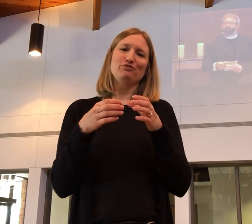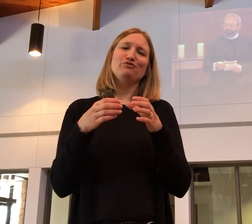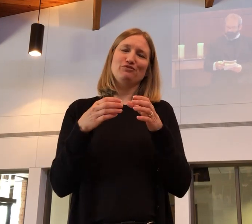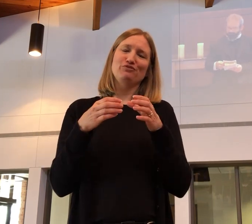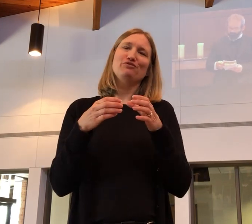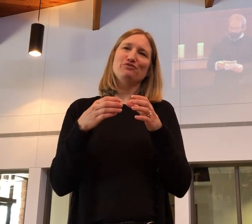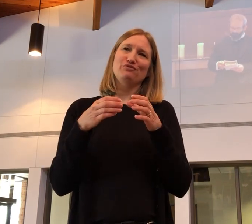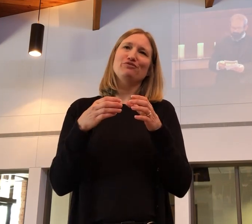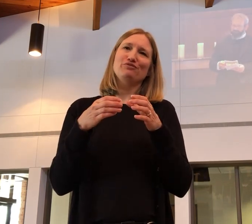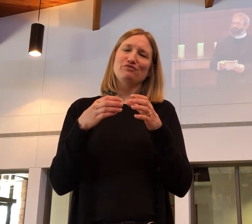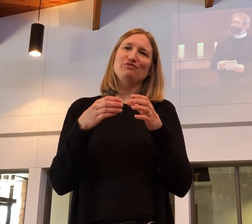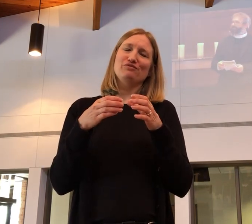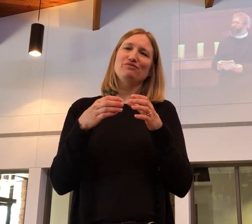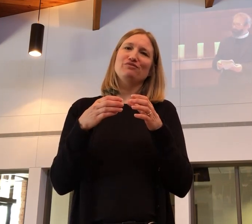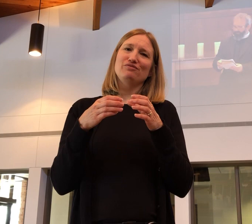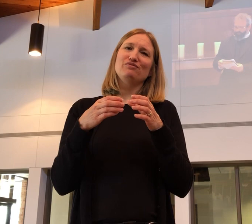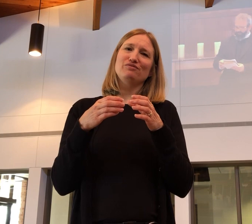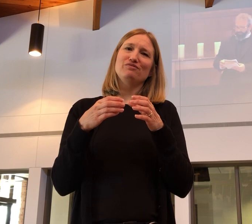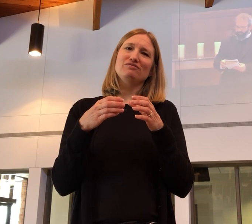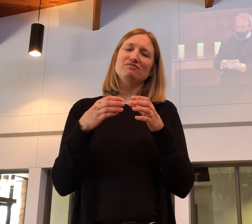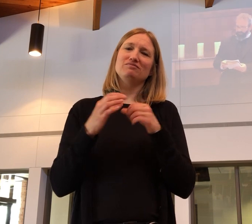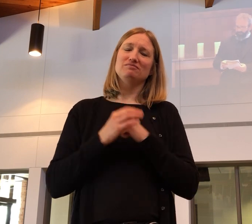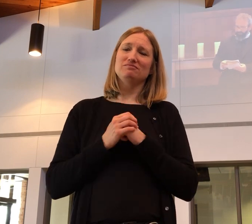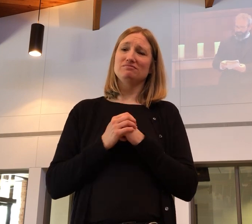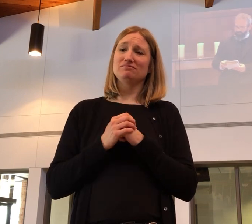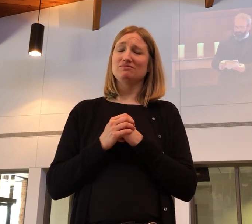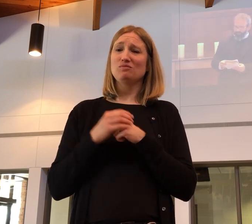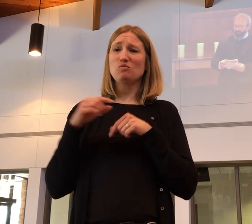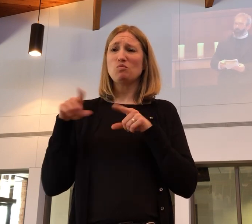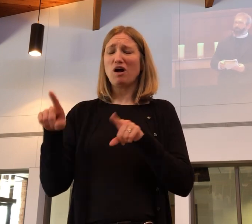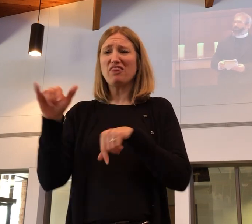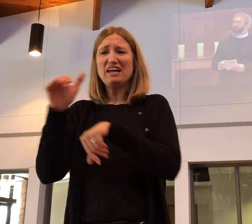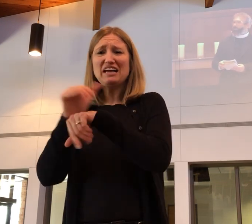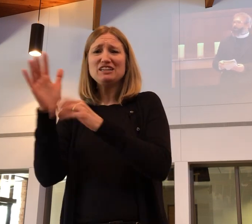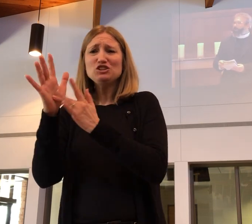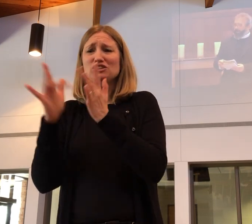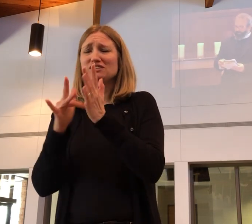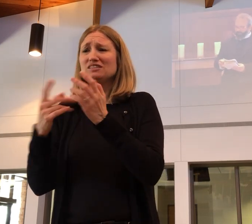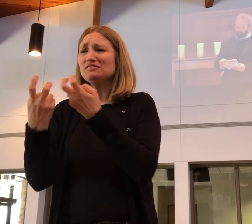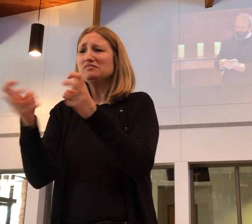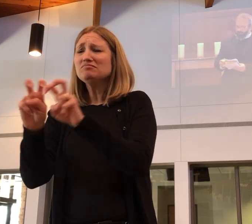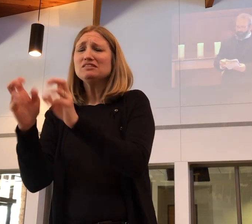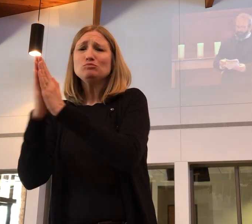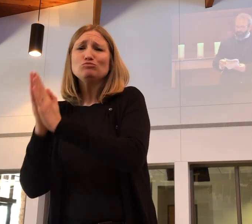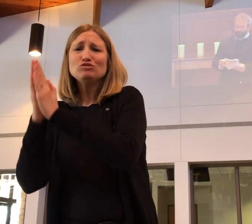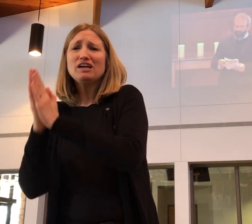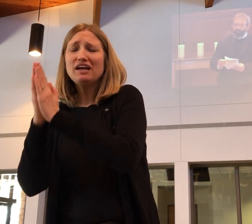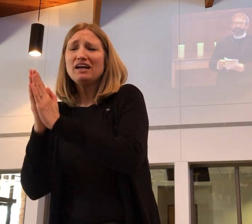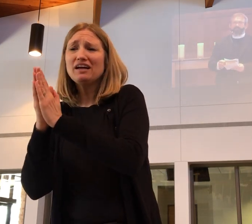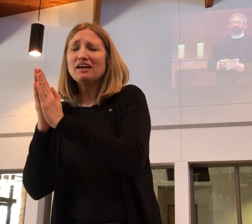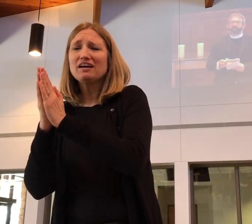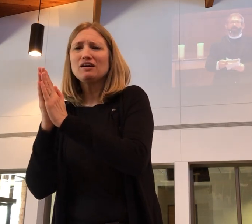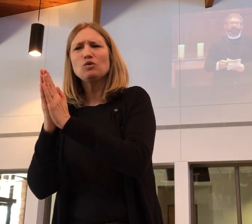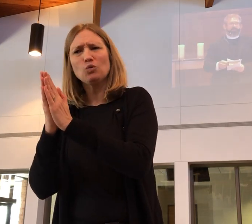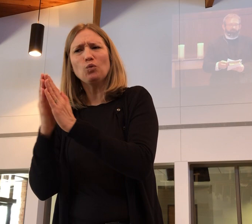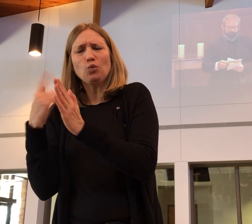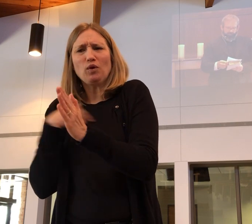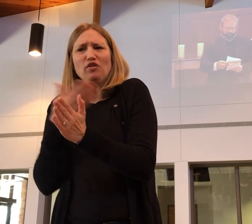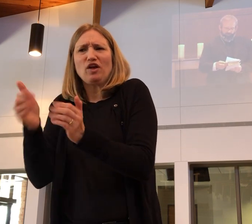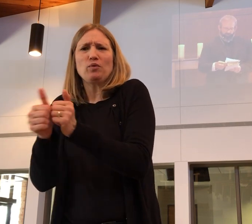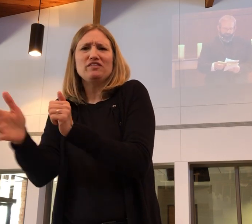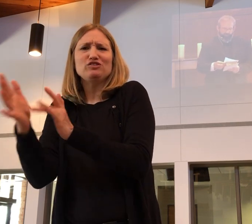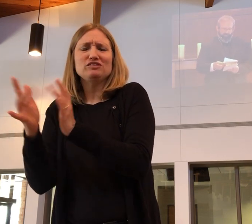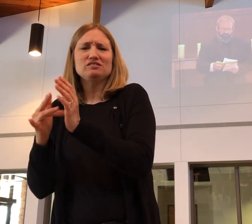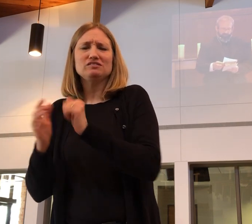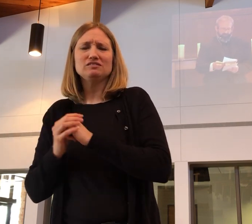Because we sit with Jesus as he prays in the garden. We warm our hands next to Peter as he denies